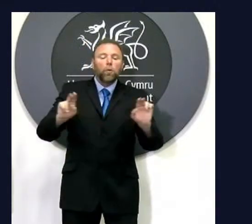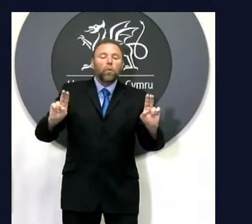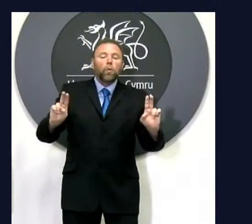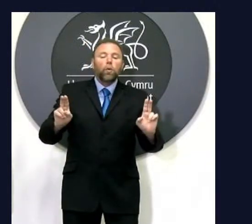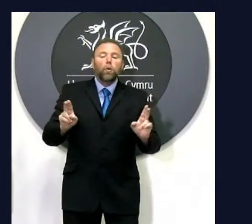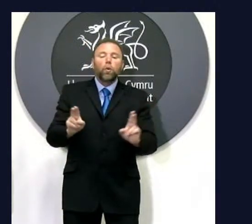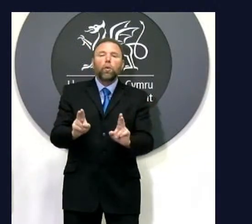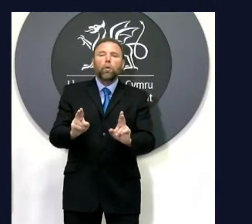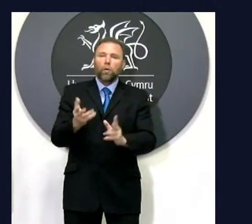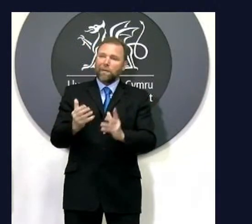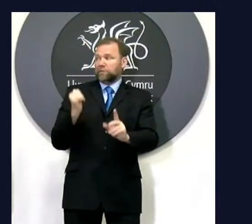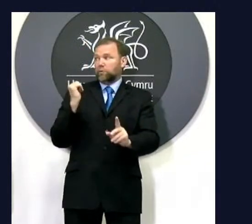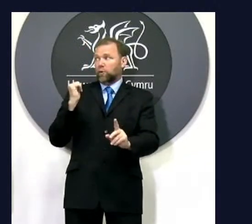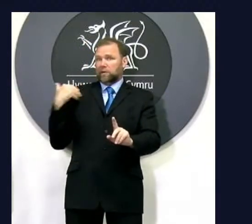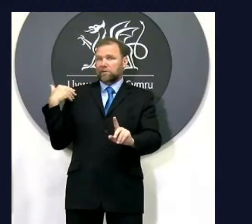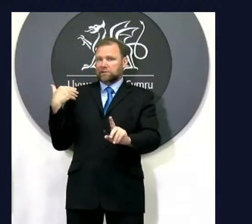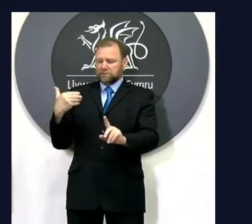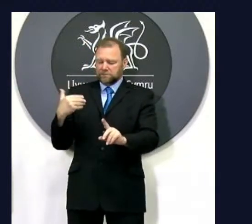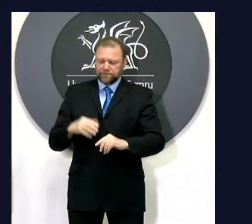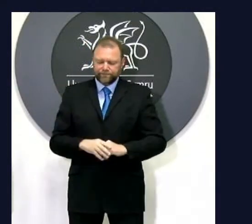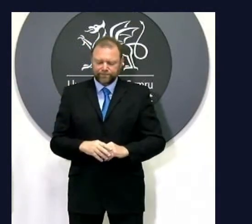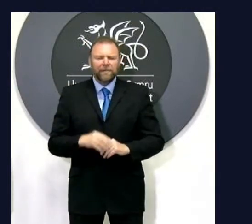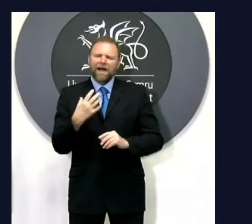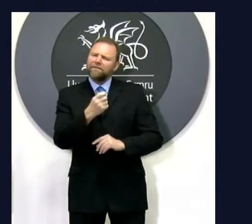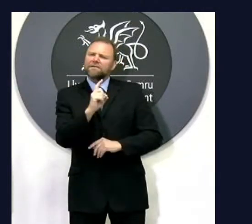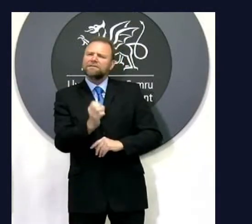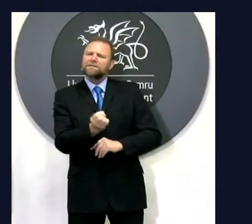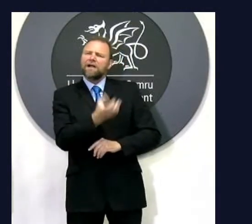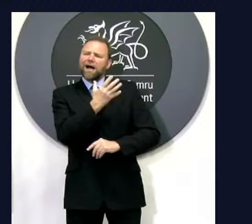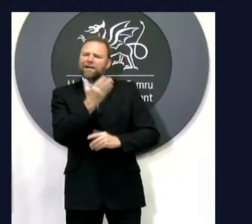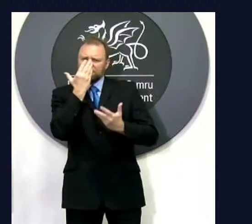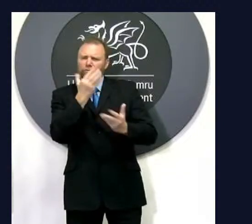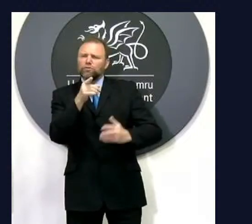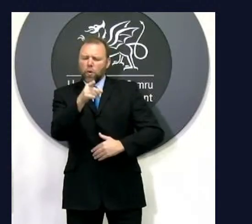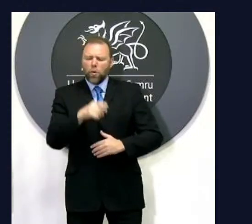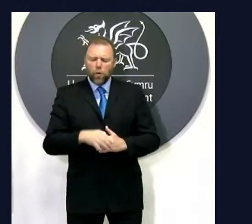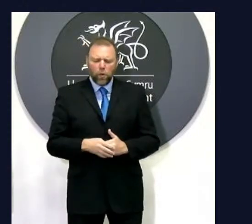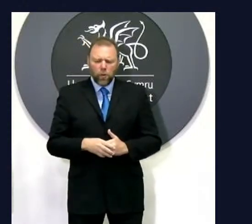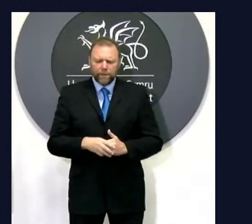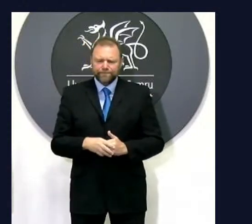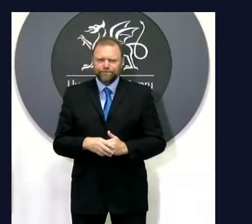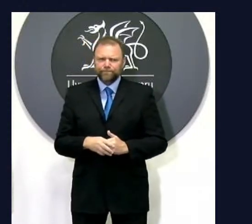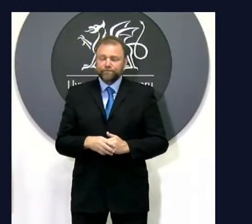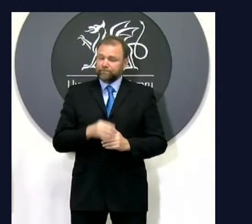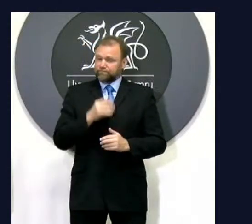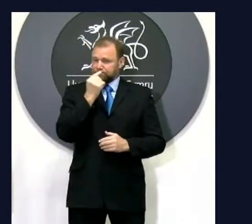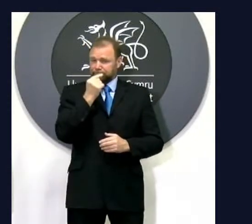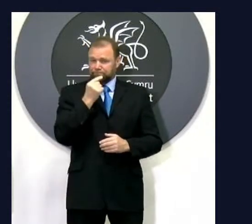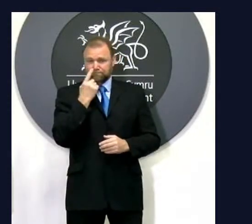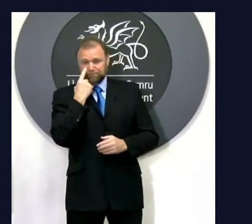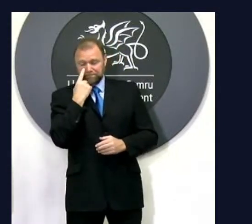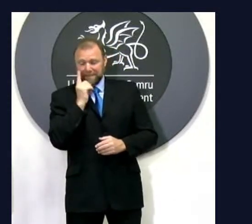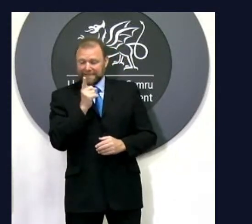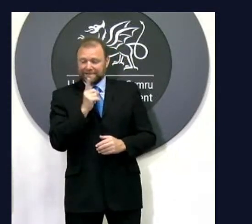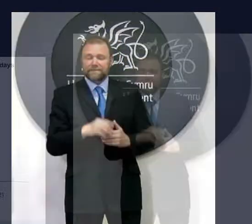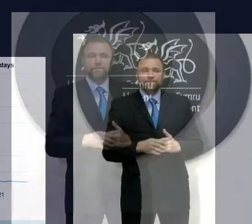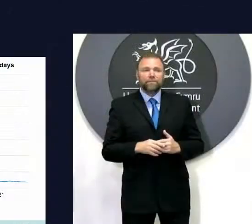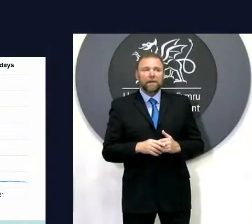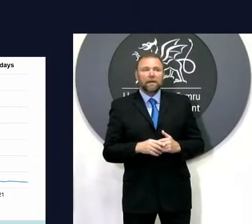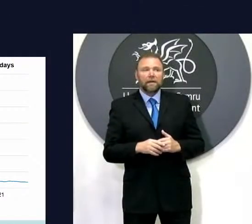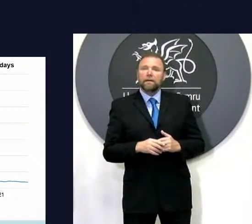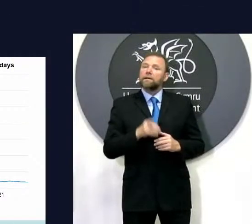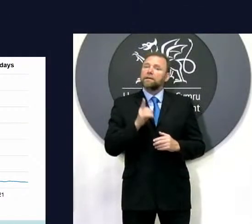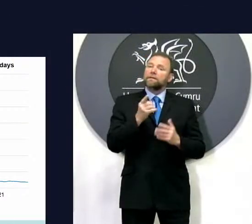reduced compared with a few weeks ago. In fact, we have a slide which shows that, and on the slide that you can see how